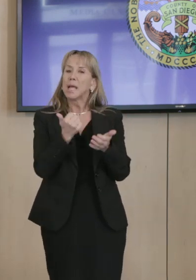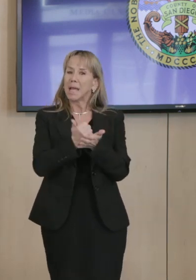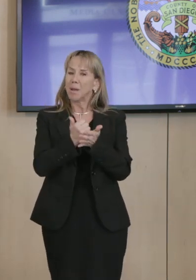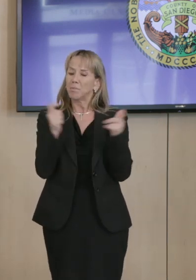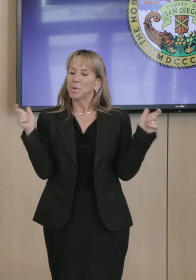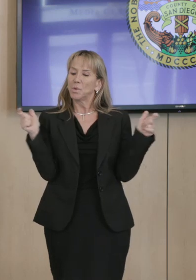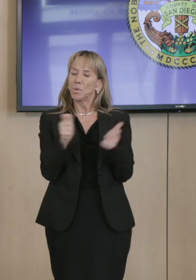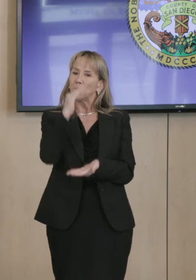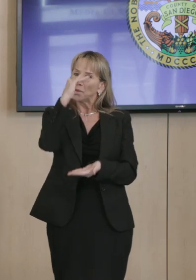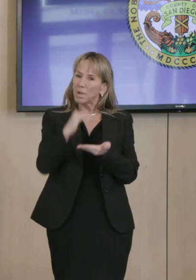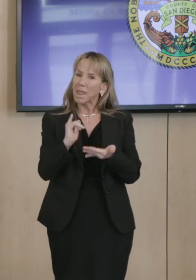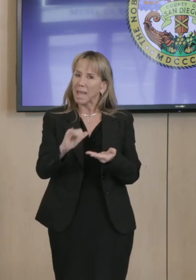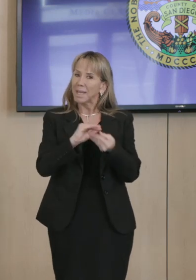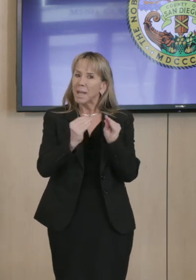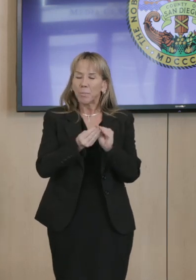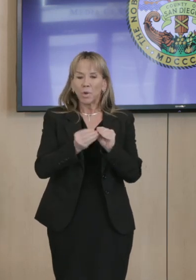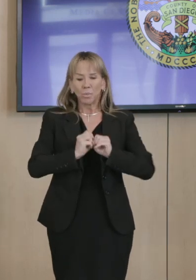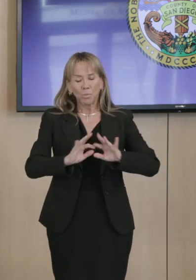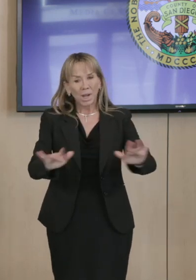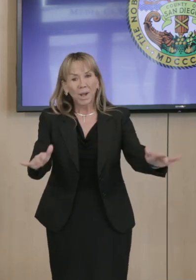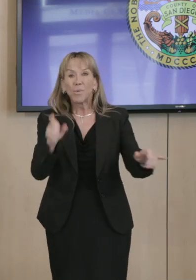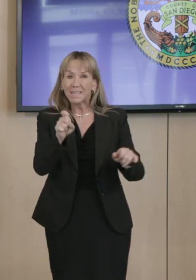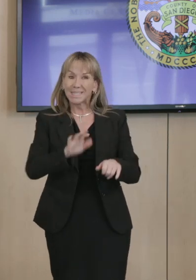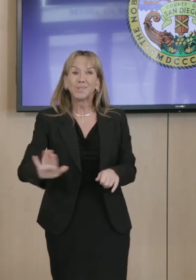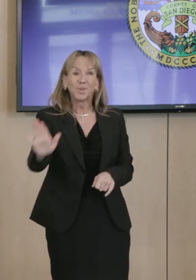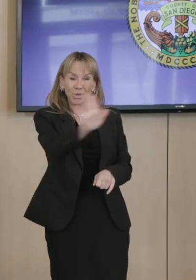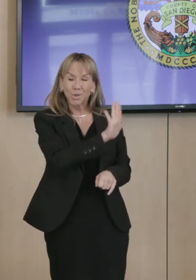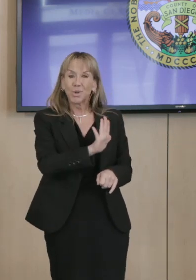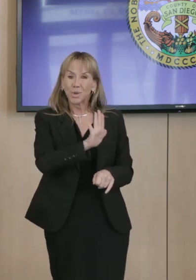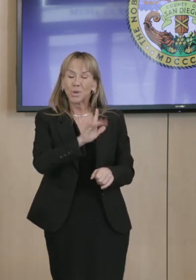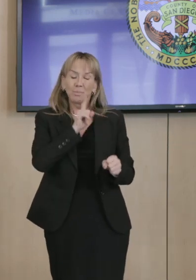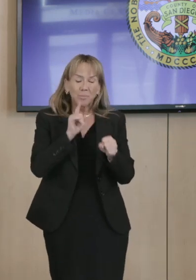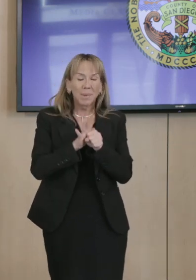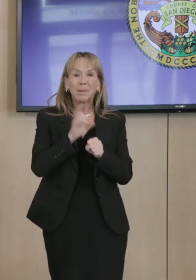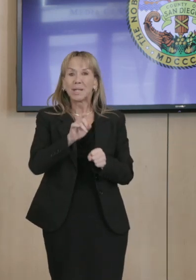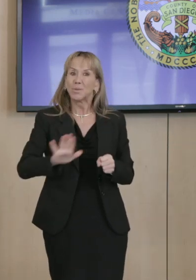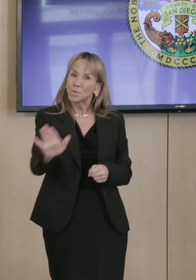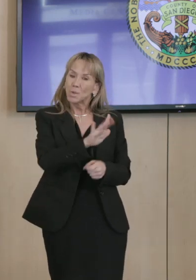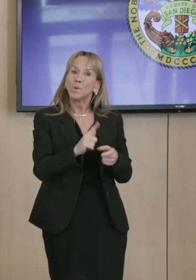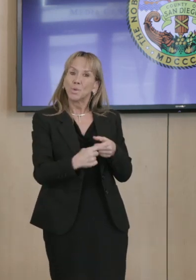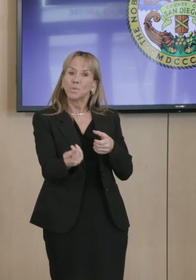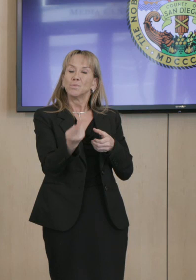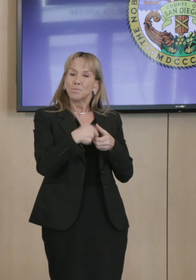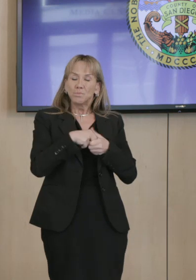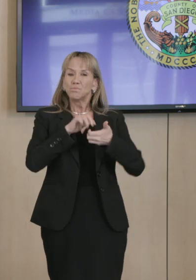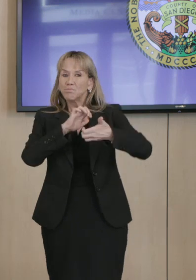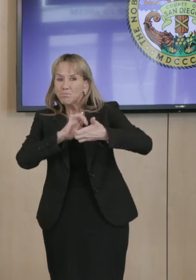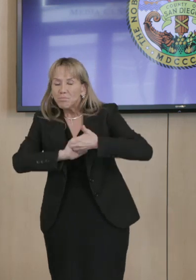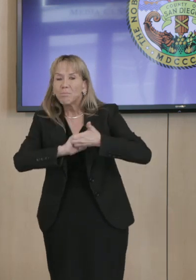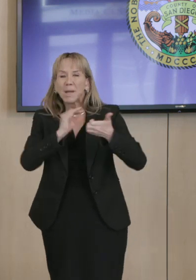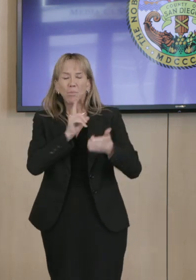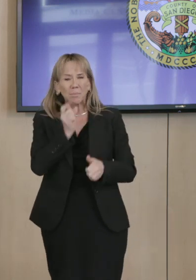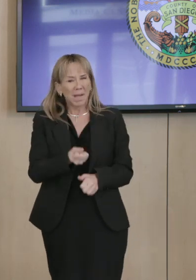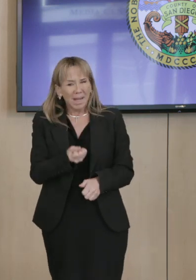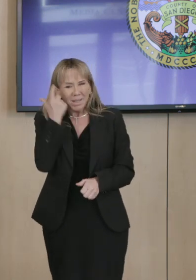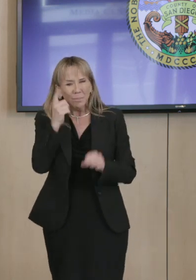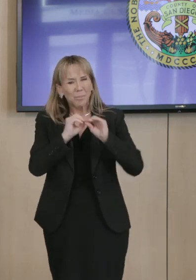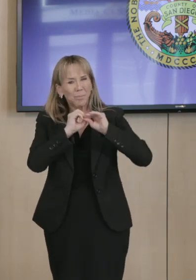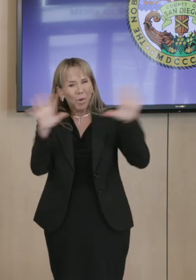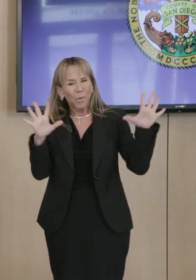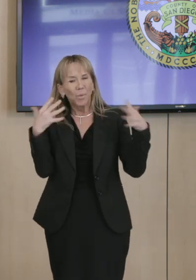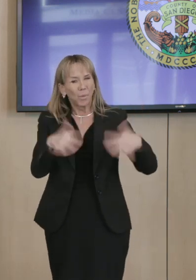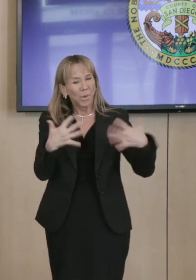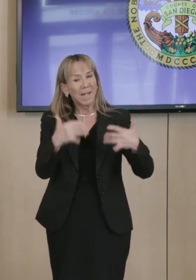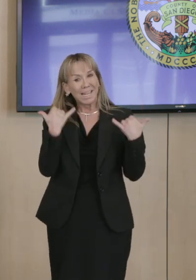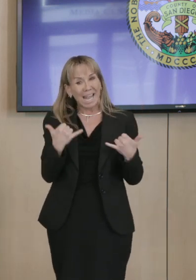we need the public's continued commitment, we need the public's continued engagement, and we need you to understand that we are